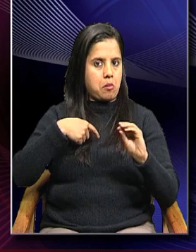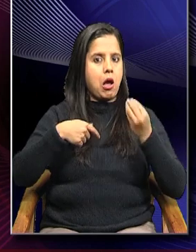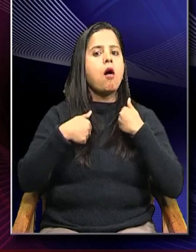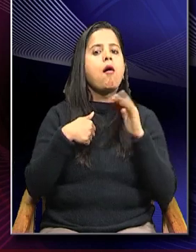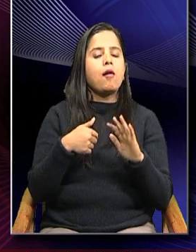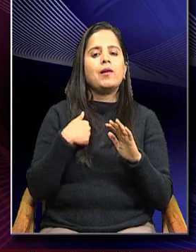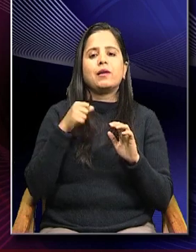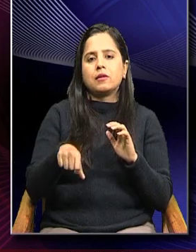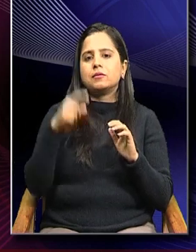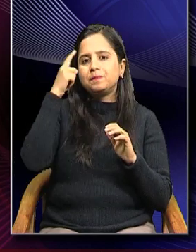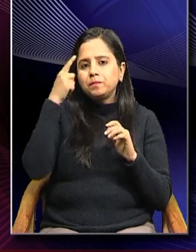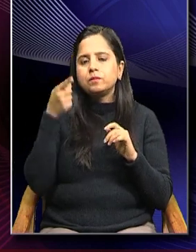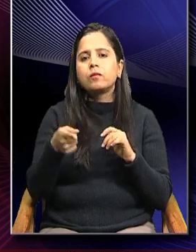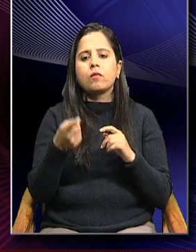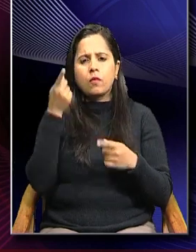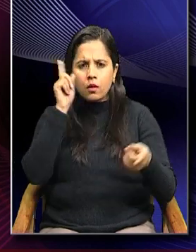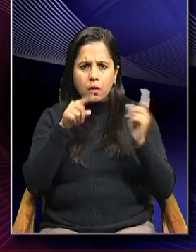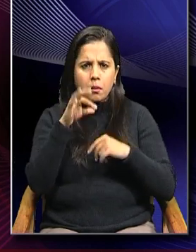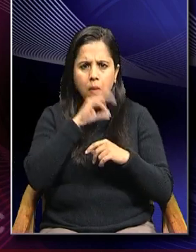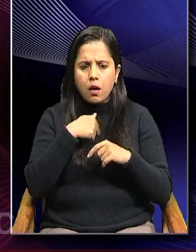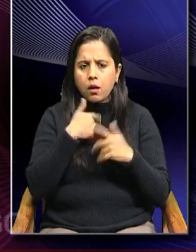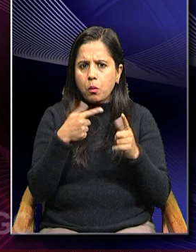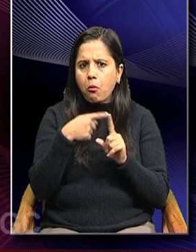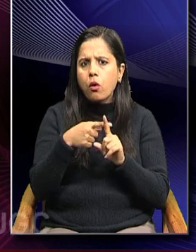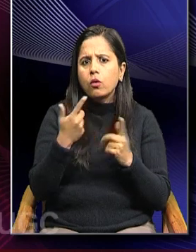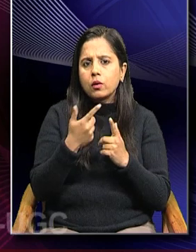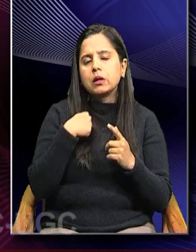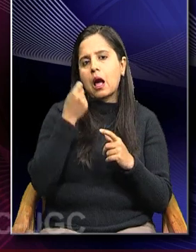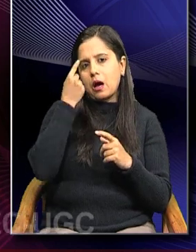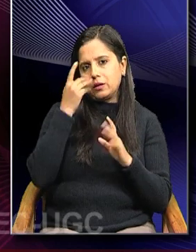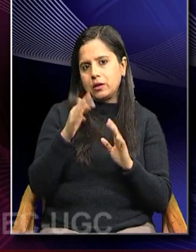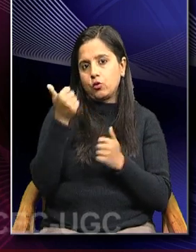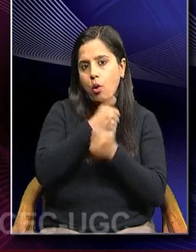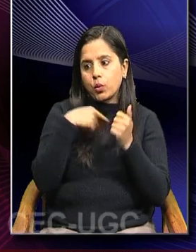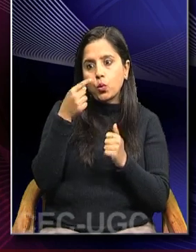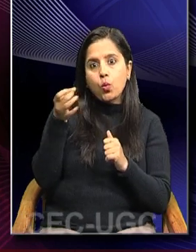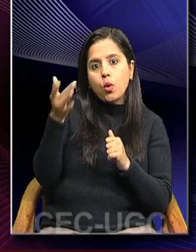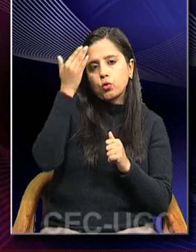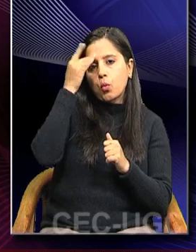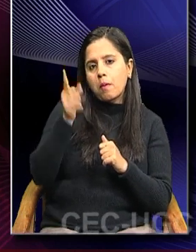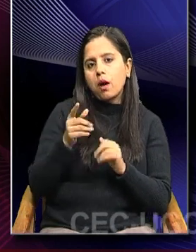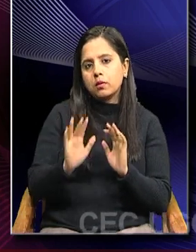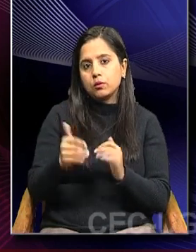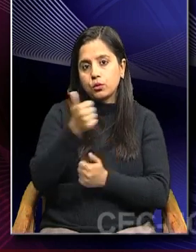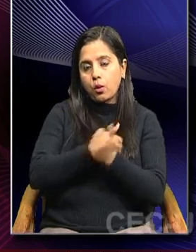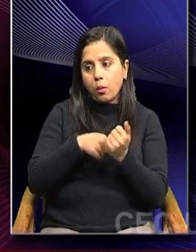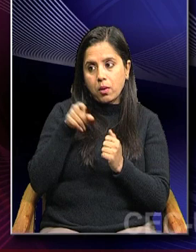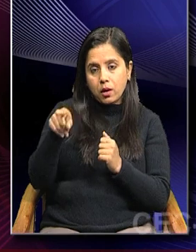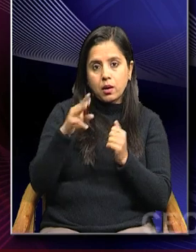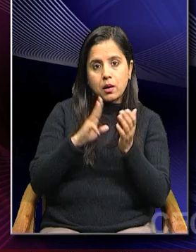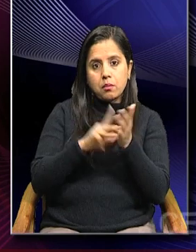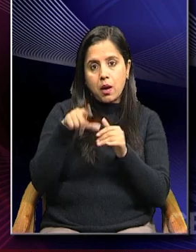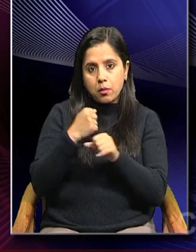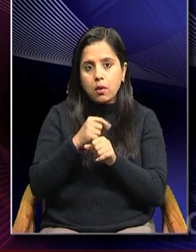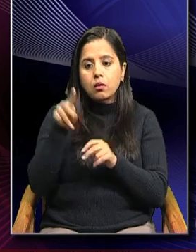we can create strategic advantage only when we understand who are my competitors. So, competitors mapping and their analysis